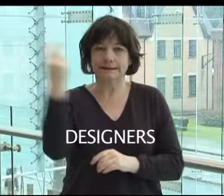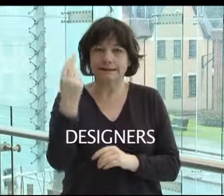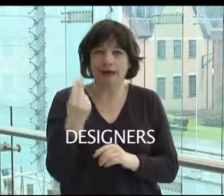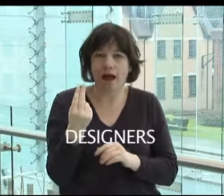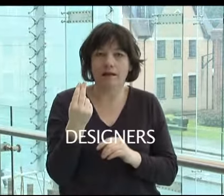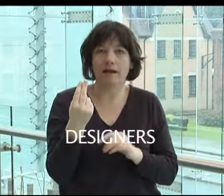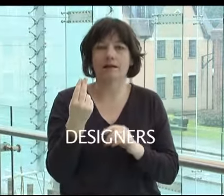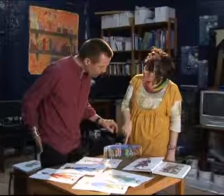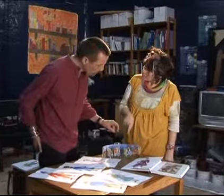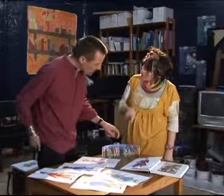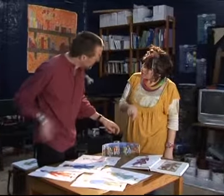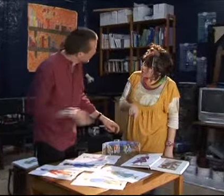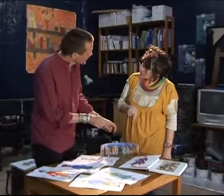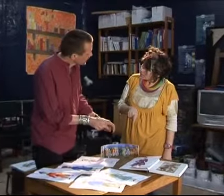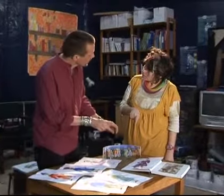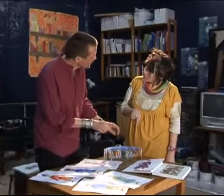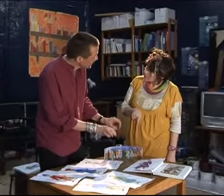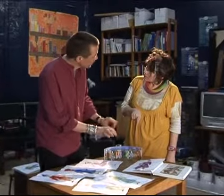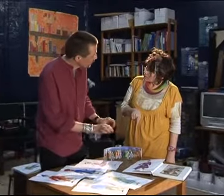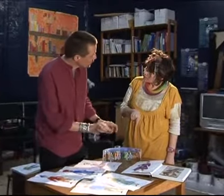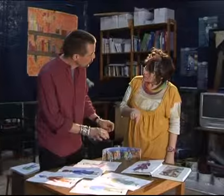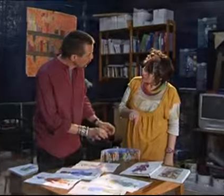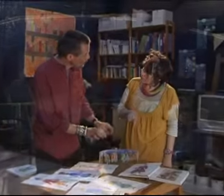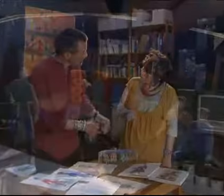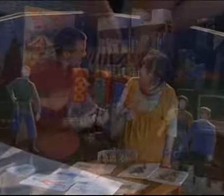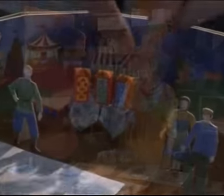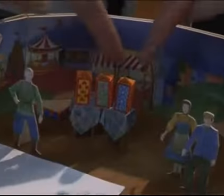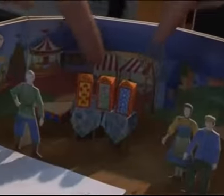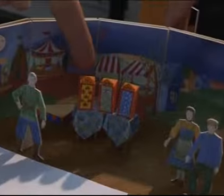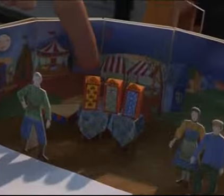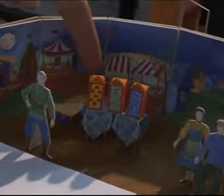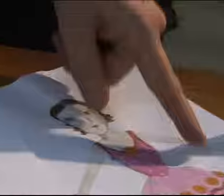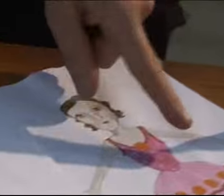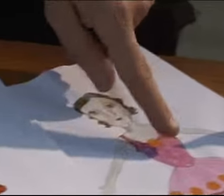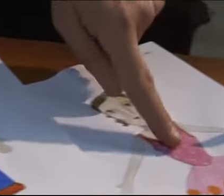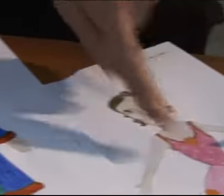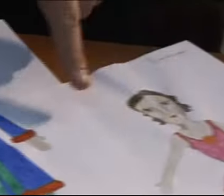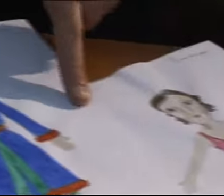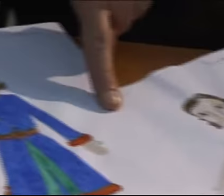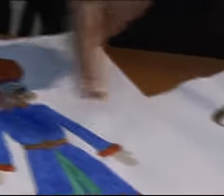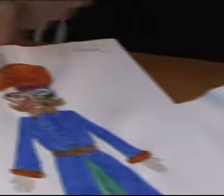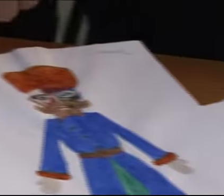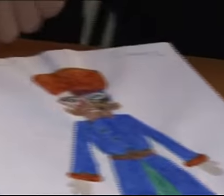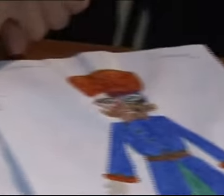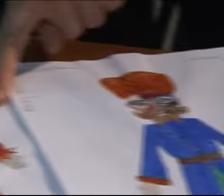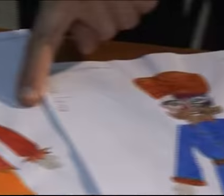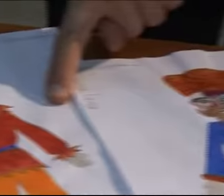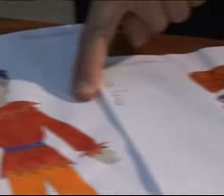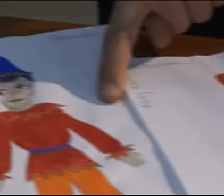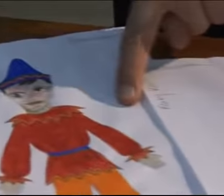Designers. The boxes are designed so they can sit on those two tables. And these three boxes have the three puppets like this. They're the designs for the